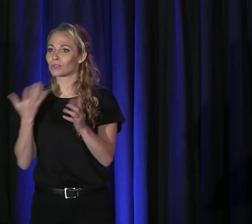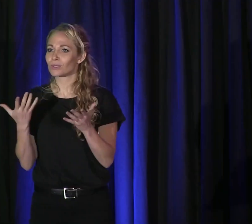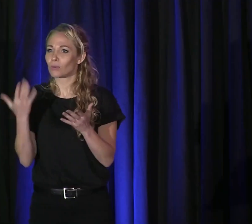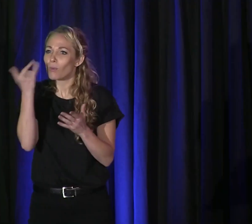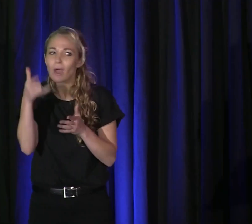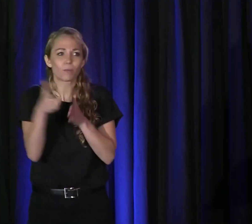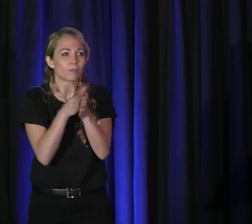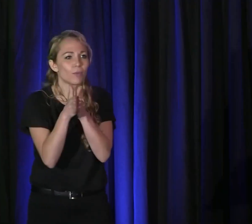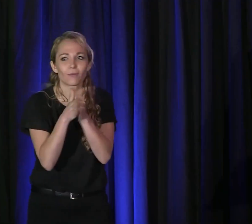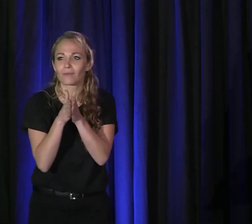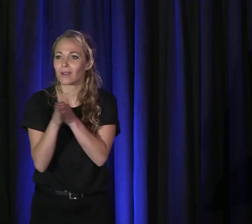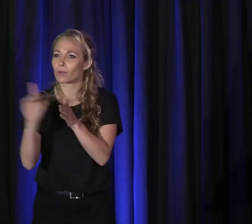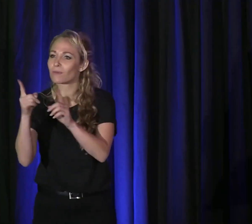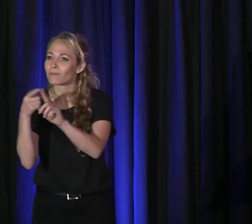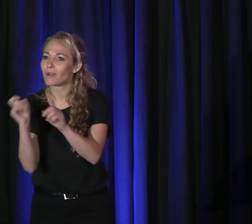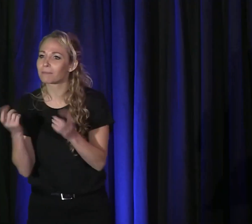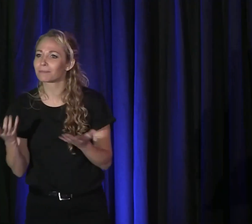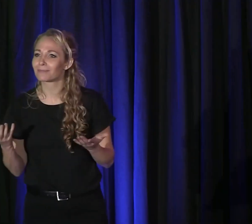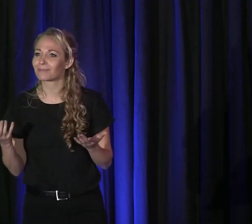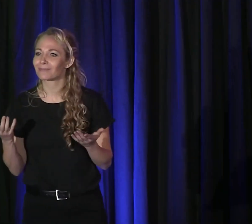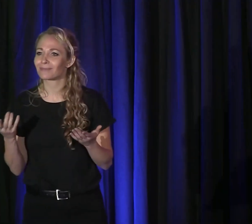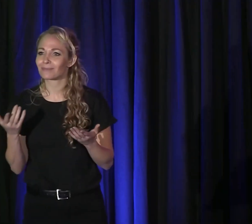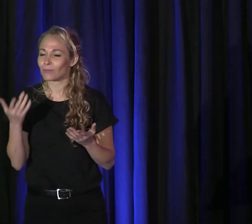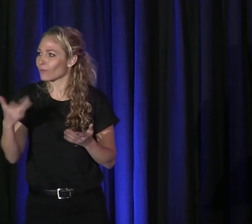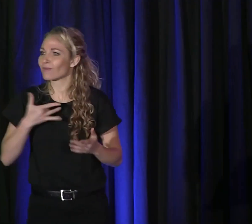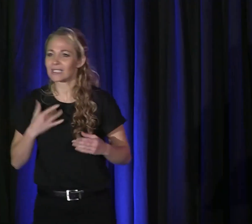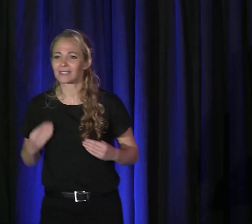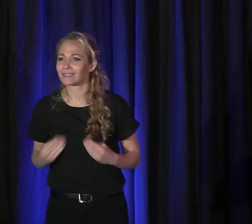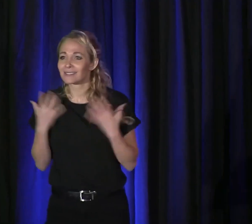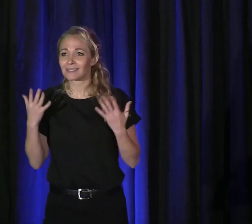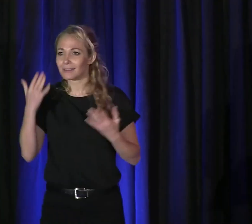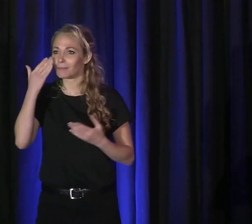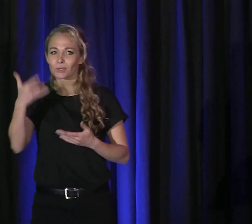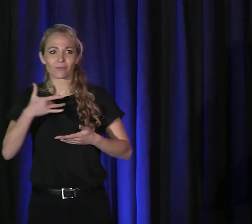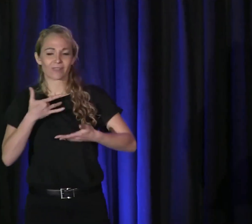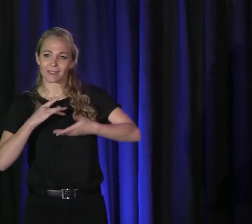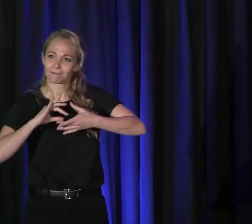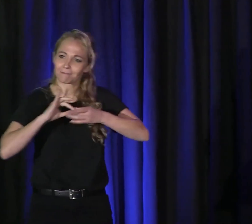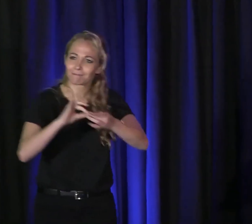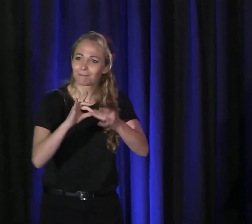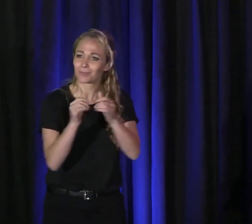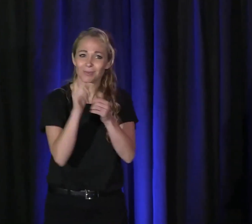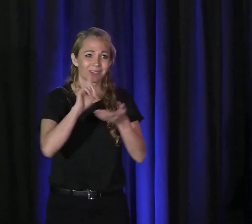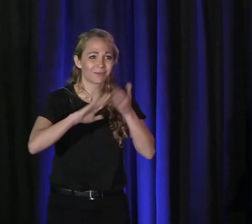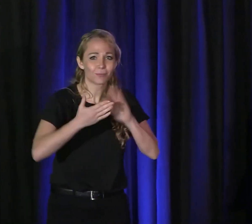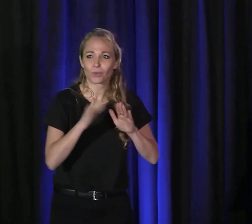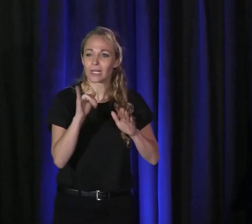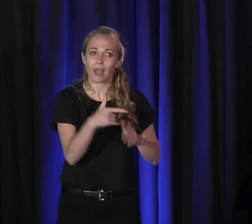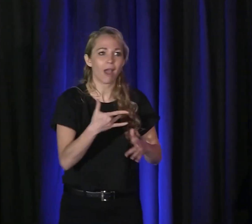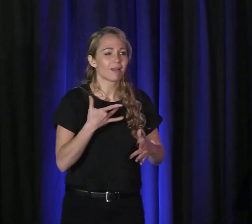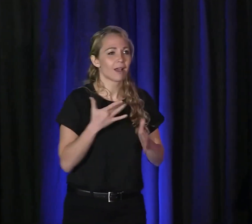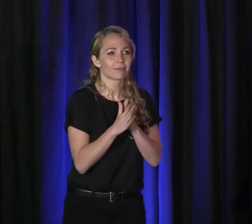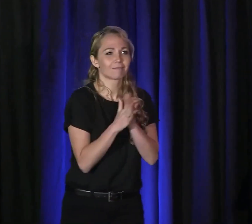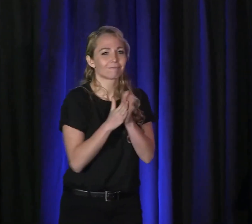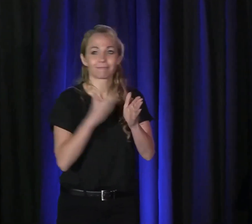So you have to understand your emotions. Where does that motivation come from? If you feel inspired, what makes you feel that way? What makes you feel connected to